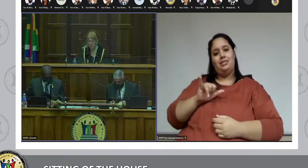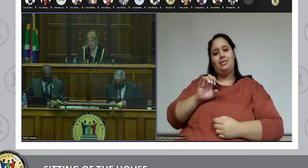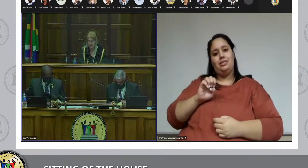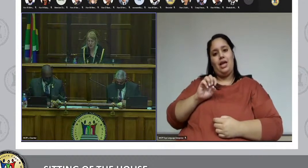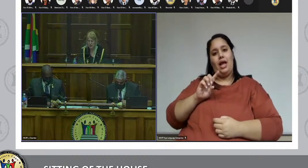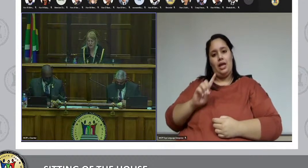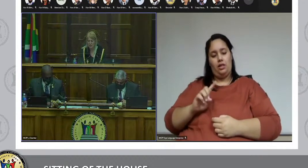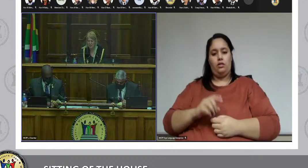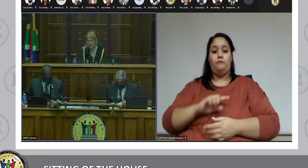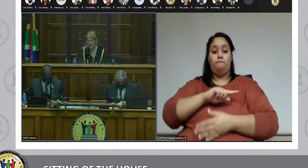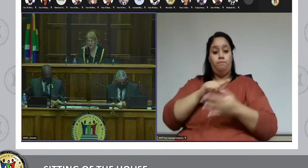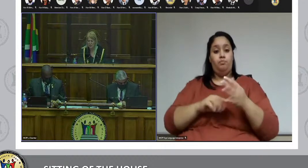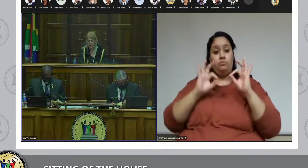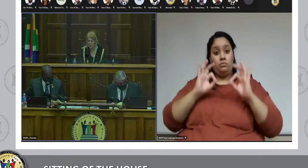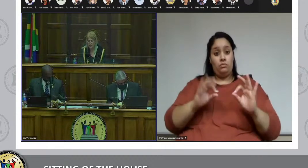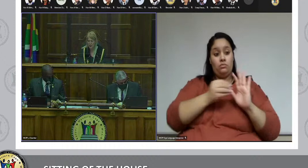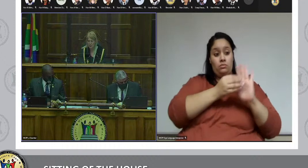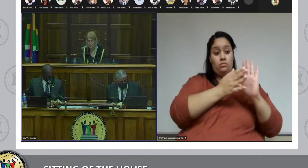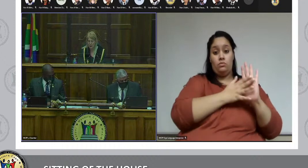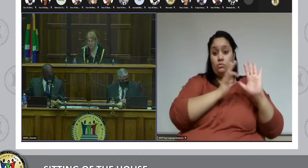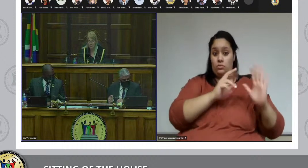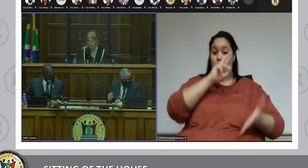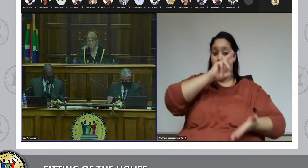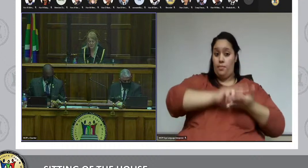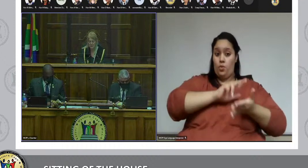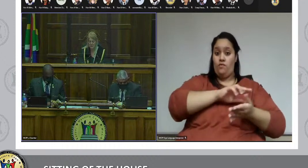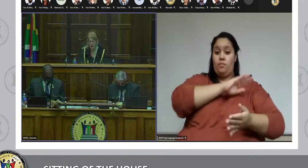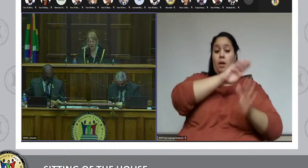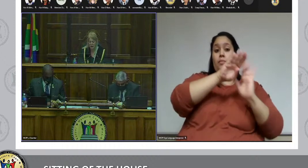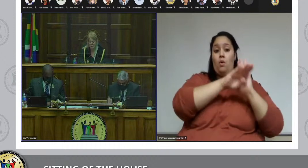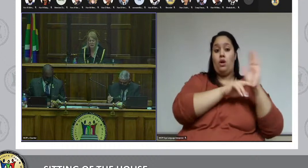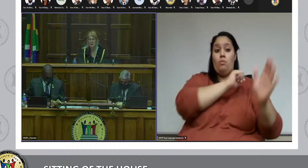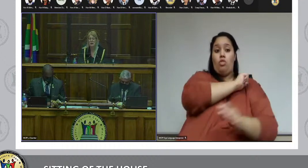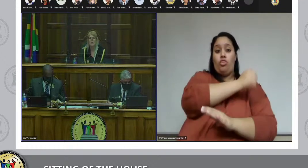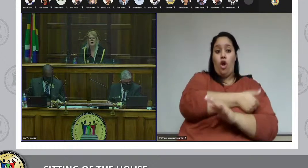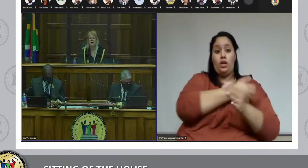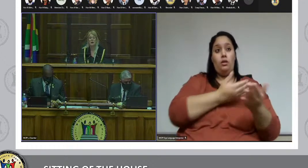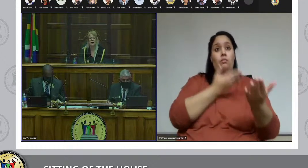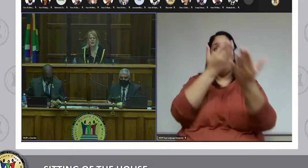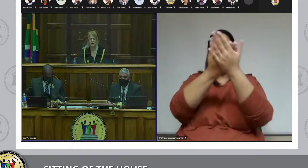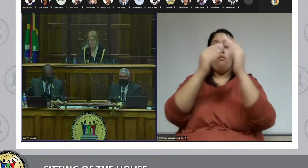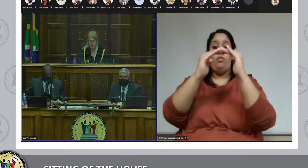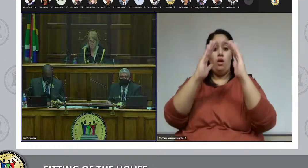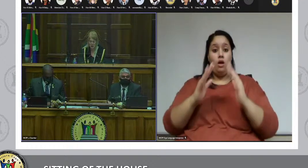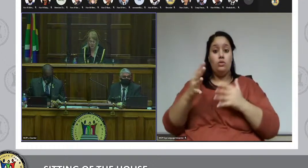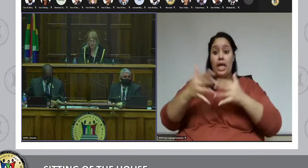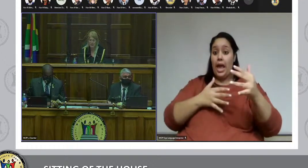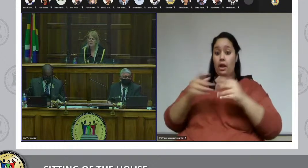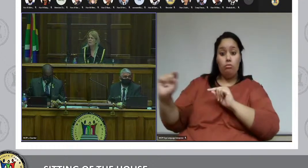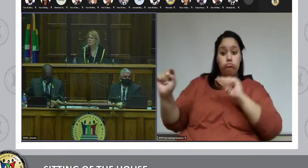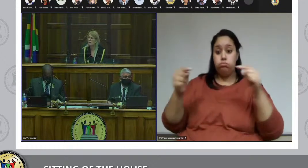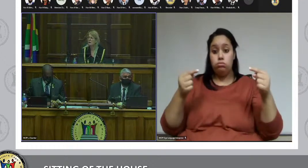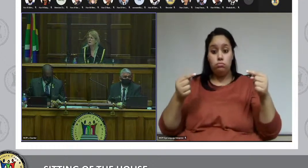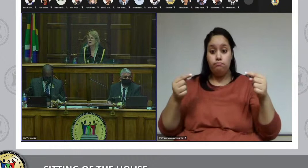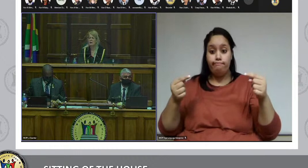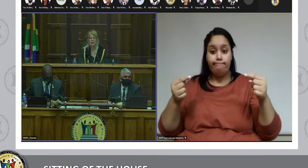put the motions duly submitted and approved by the Programming Authority to the House. Are there any